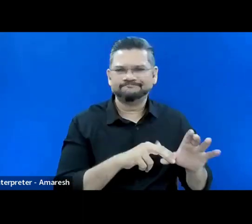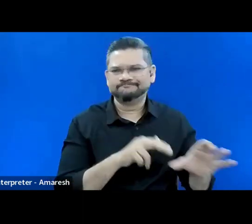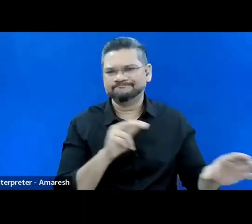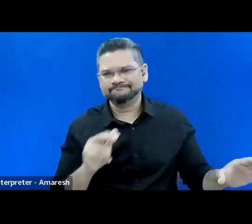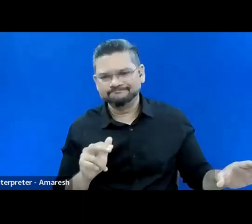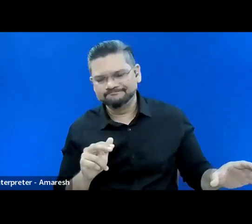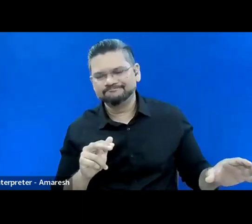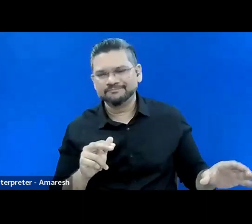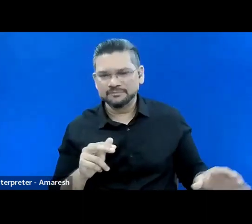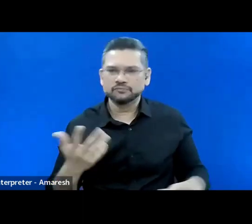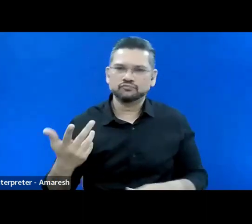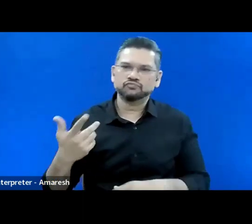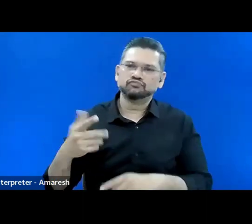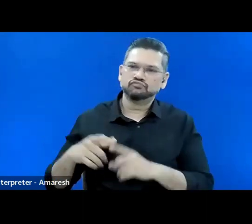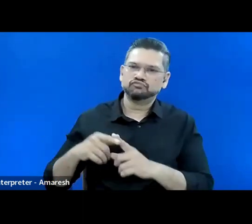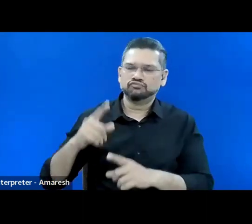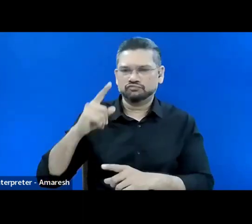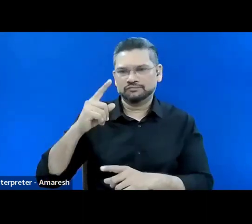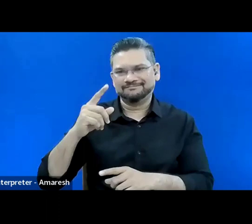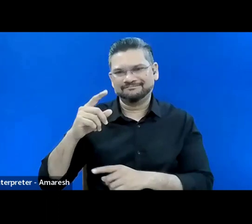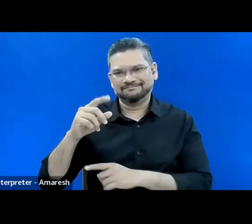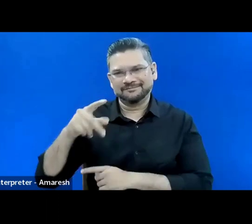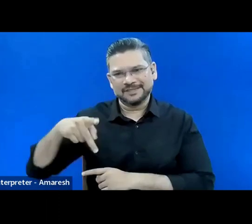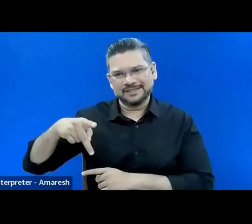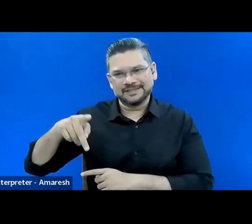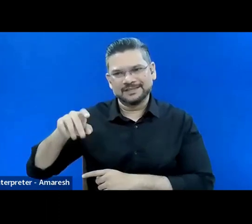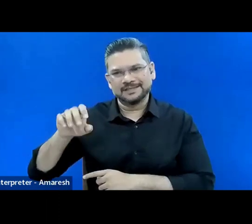is forced upon us. As Brian said,